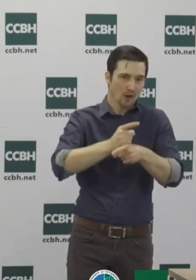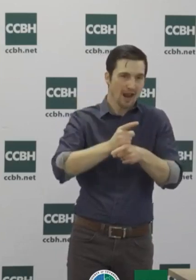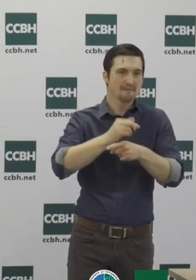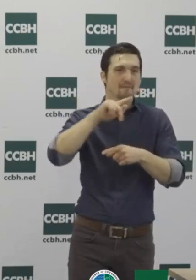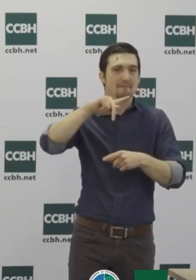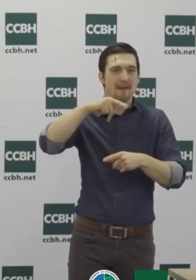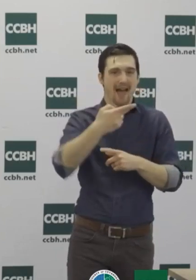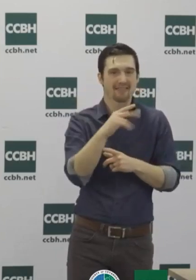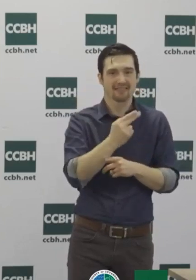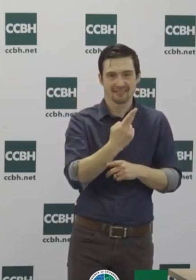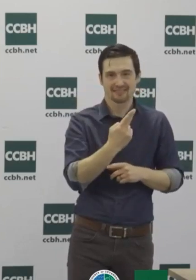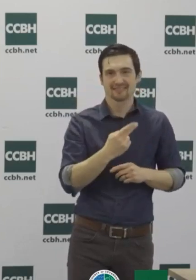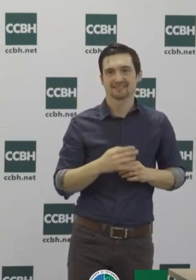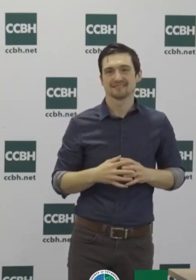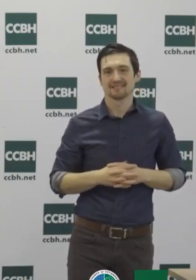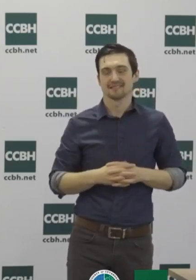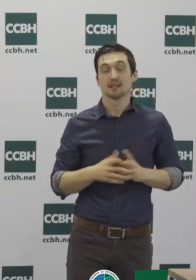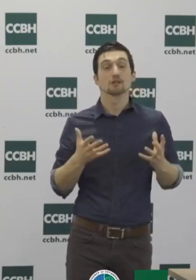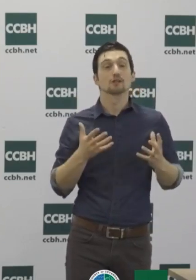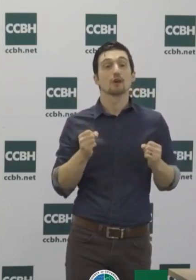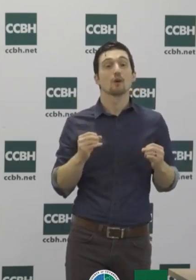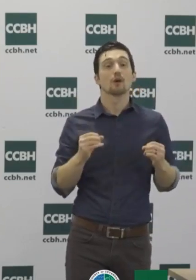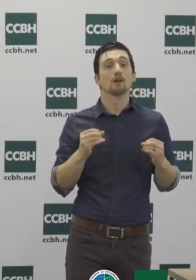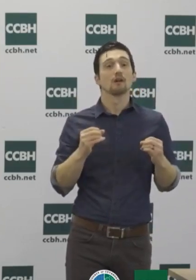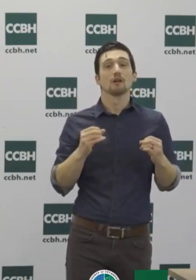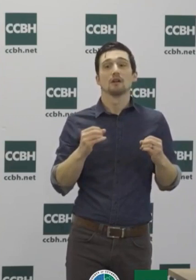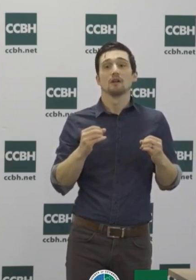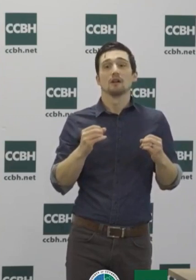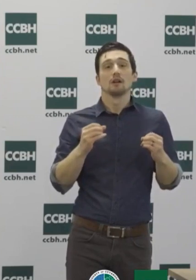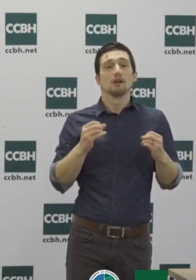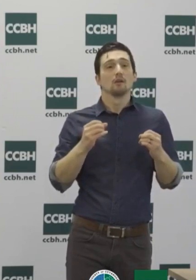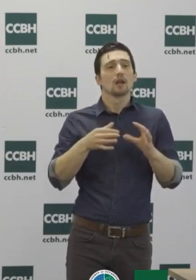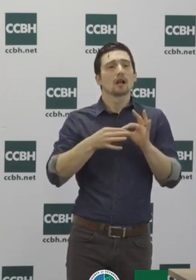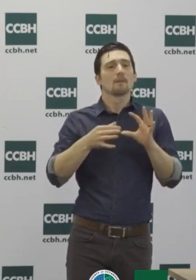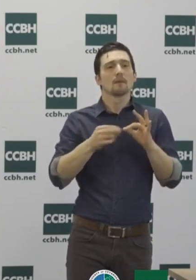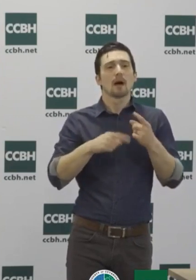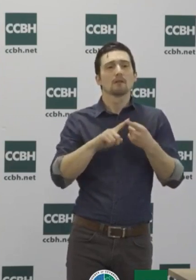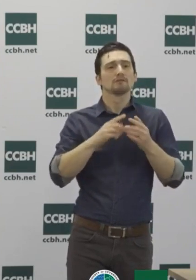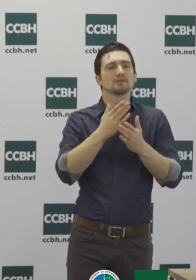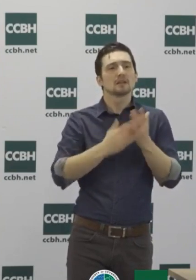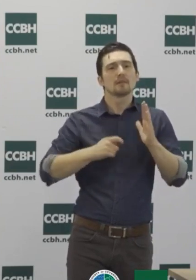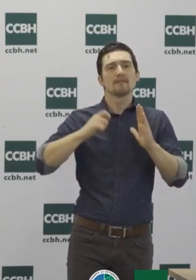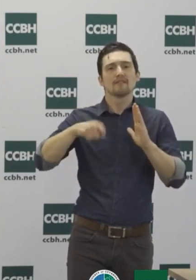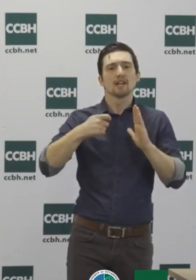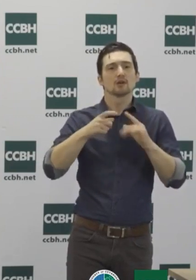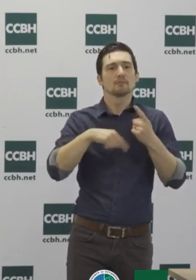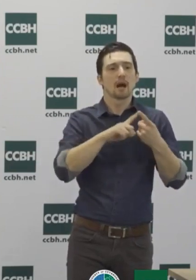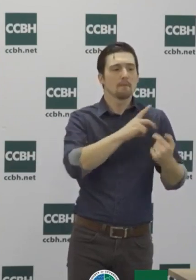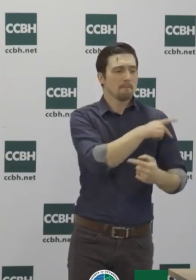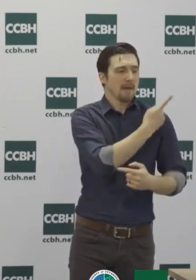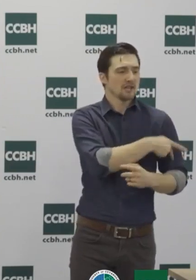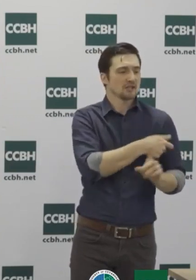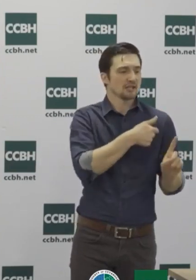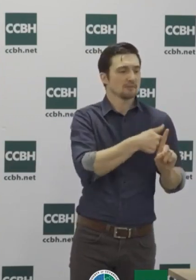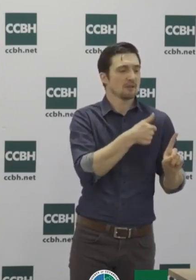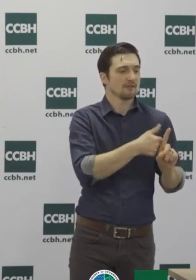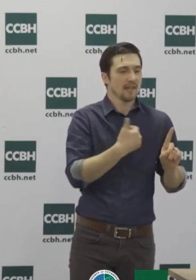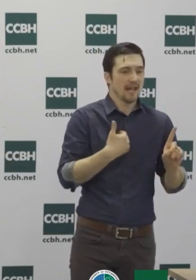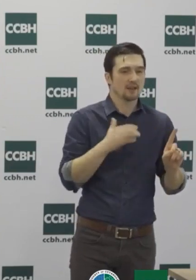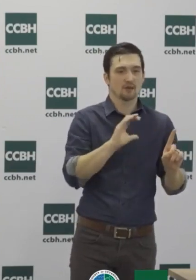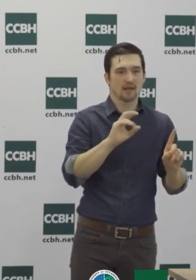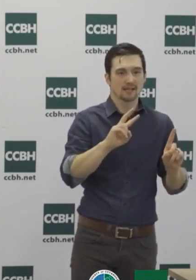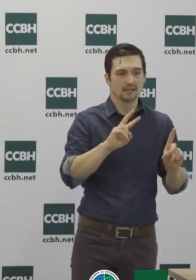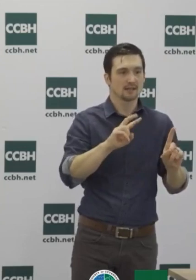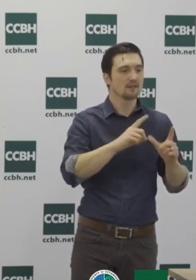say something about some of the videos that I see of patients who have had